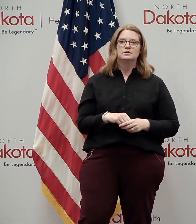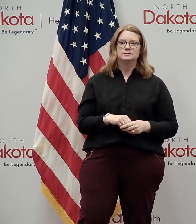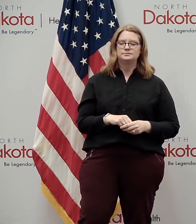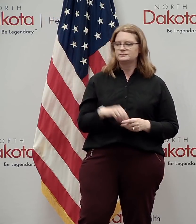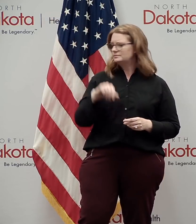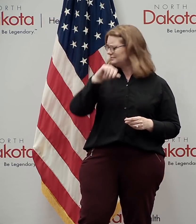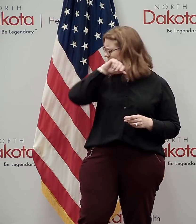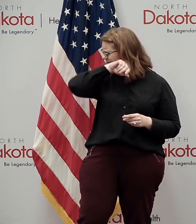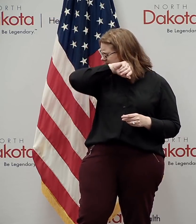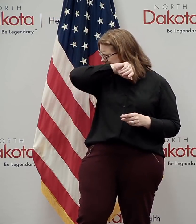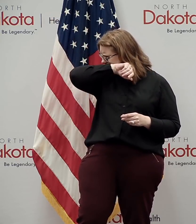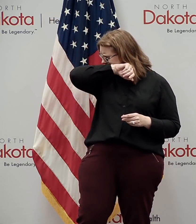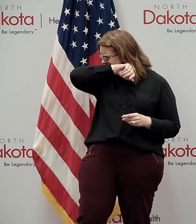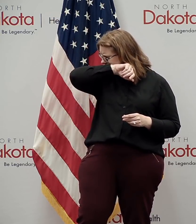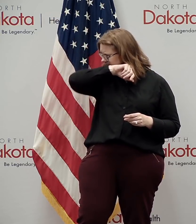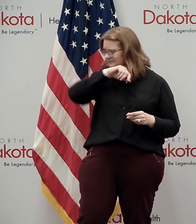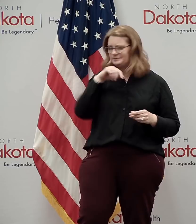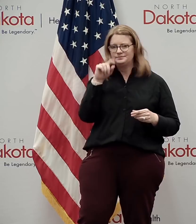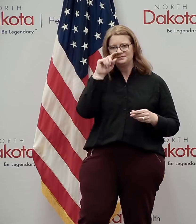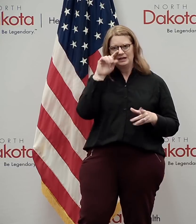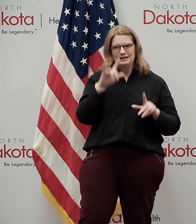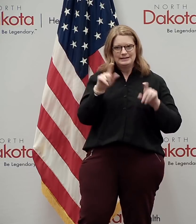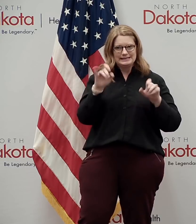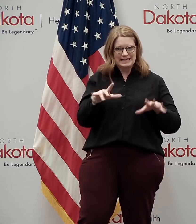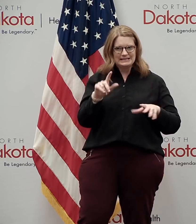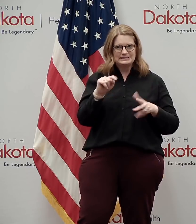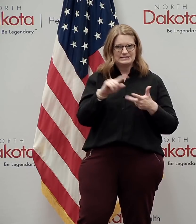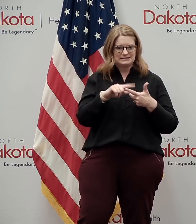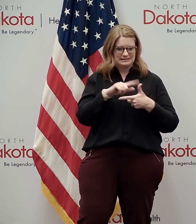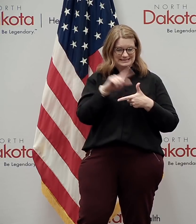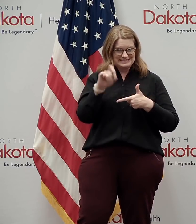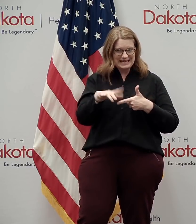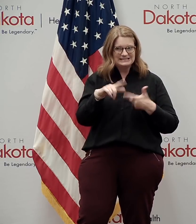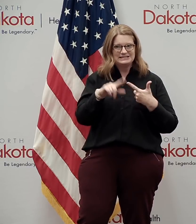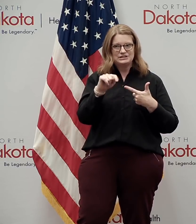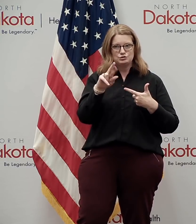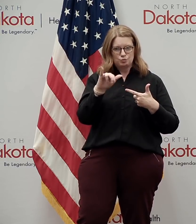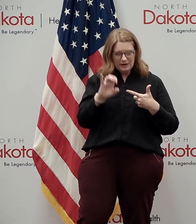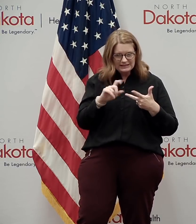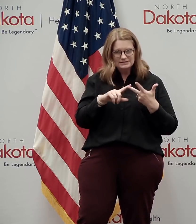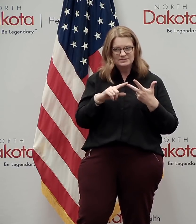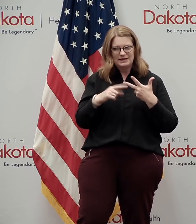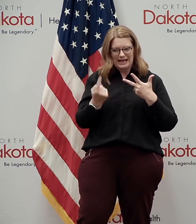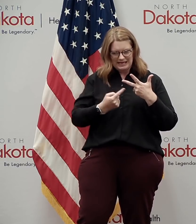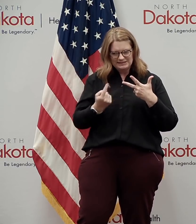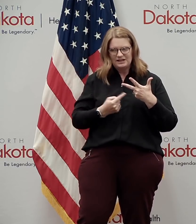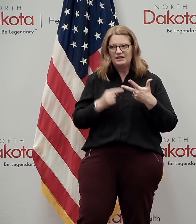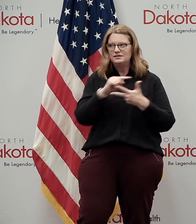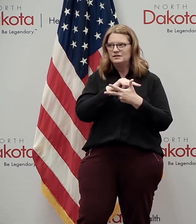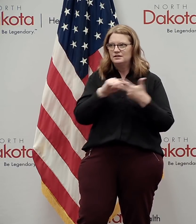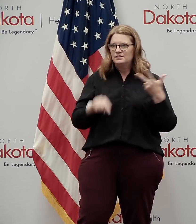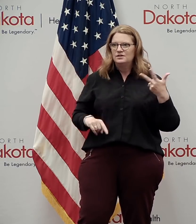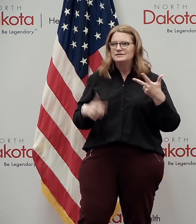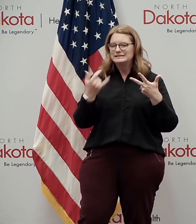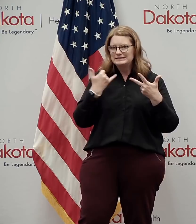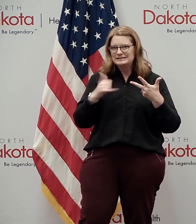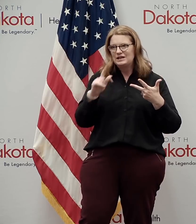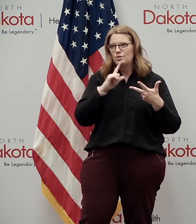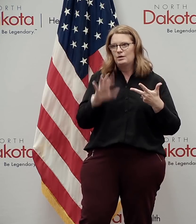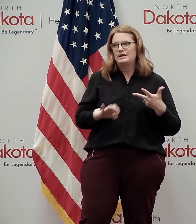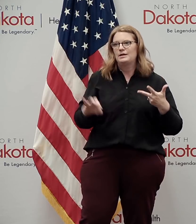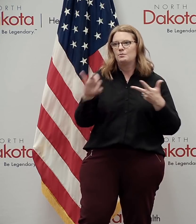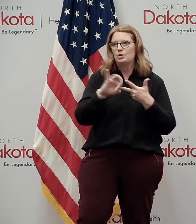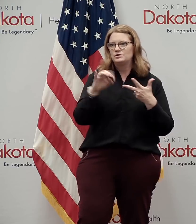So the test, trace, isolate, the basic blocking and tackling is still going to be really key to